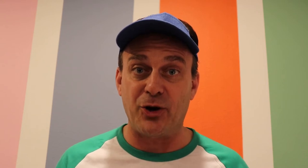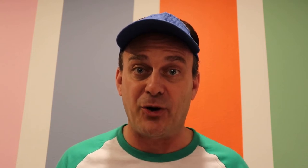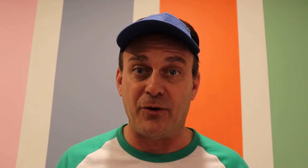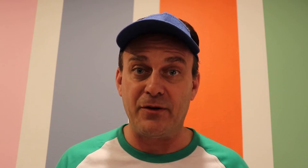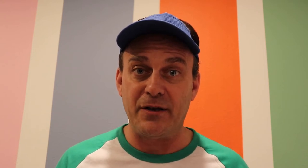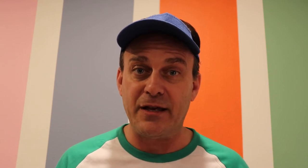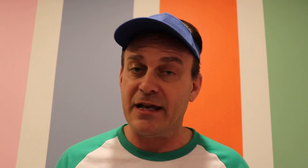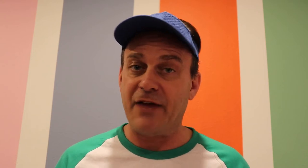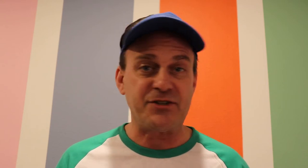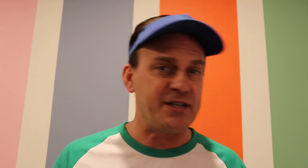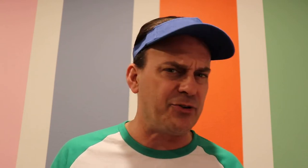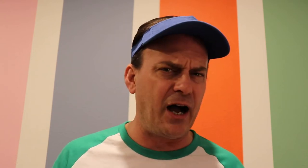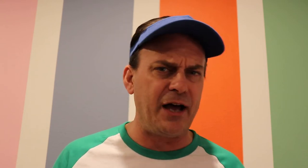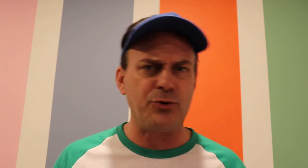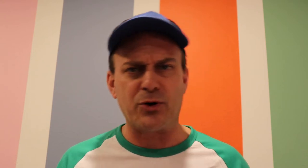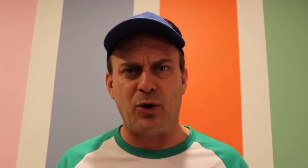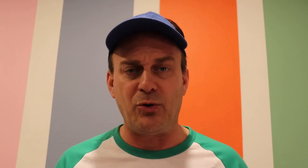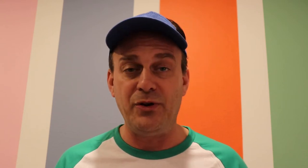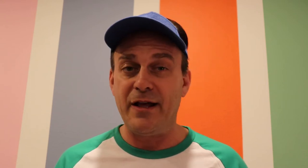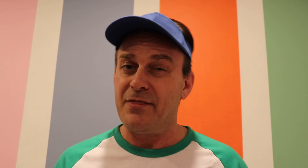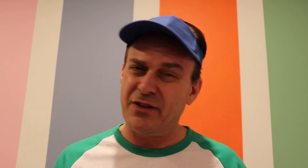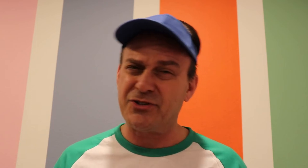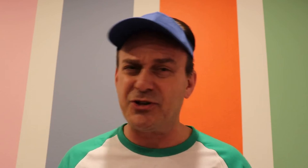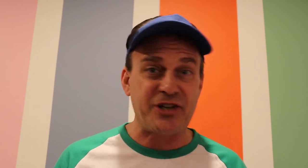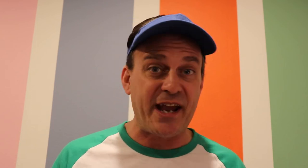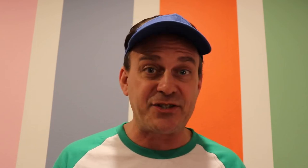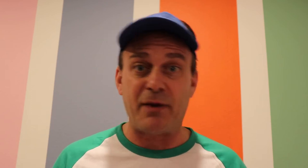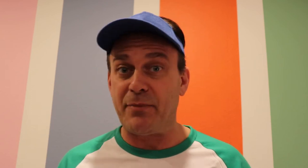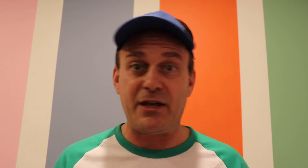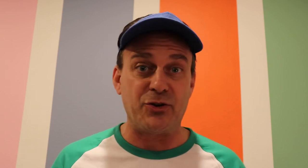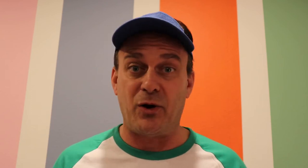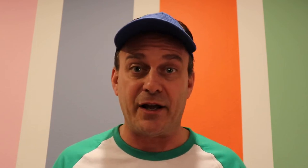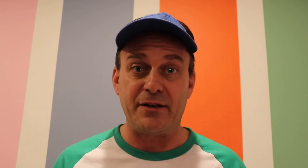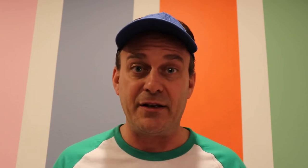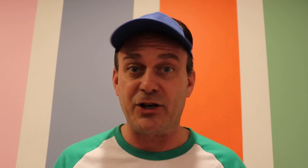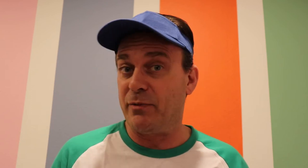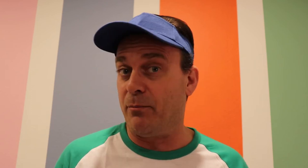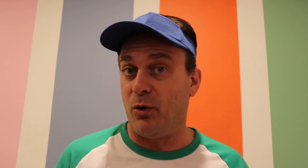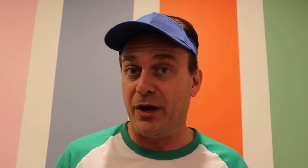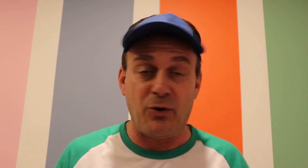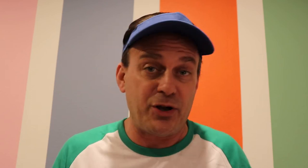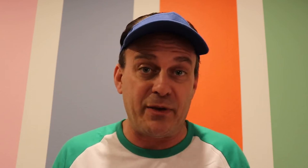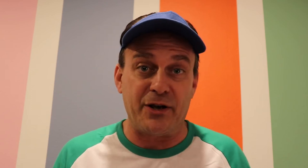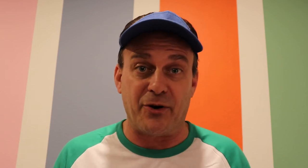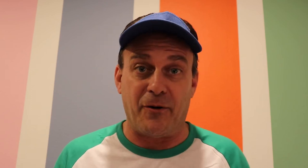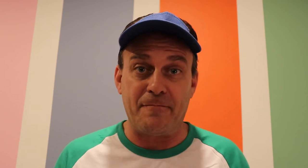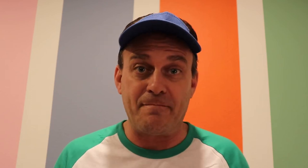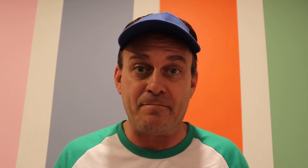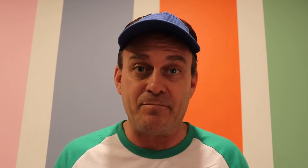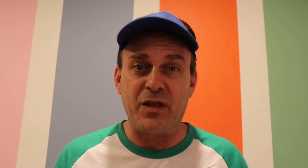girl. If it's neither hot nor cold, then there's a good chance it might be either one. It could be a boy or it could be a girl.